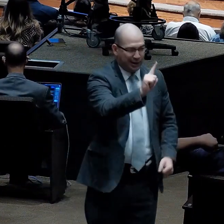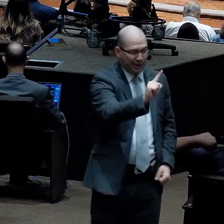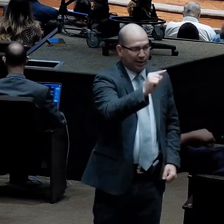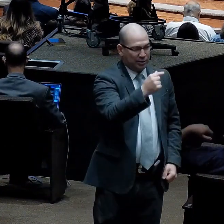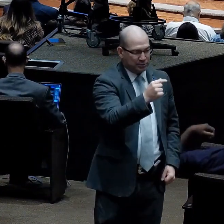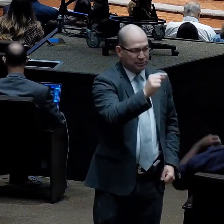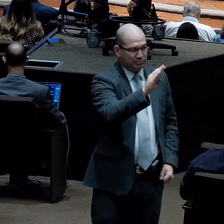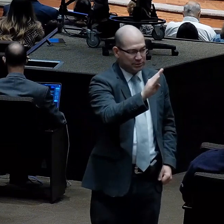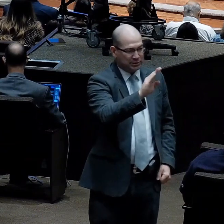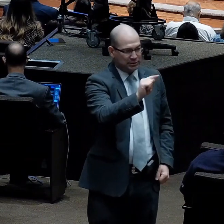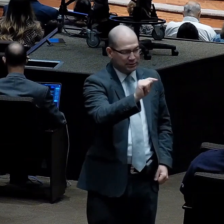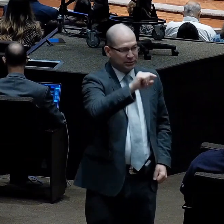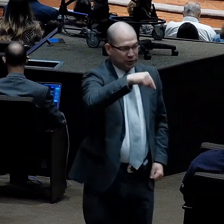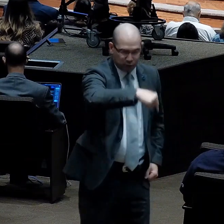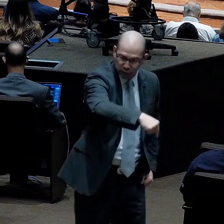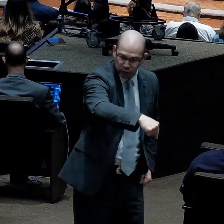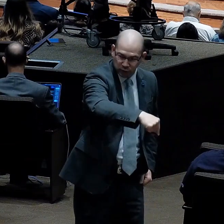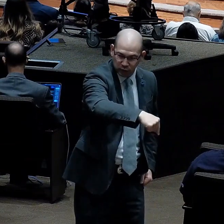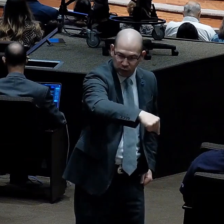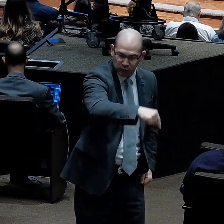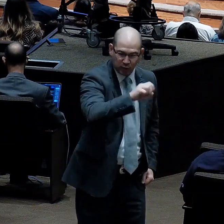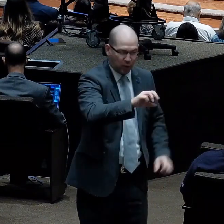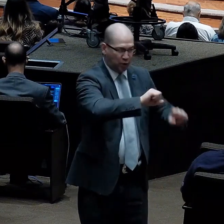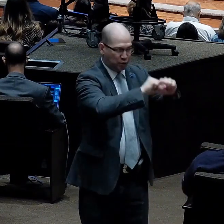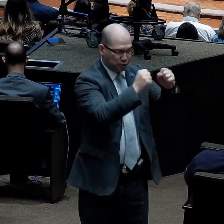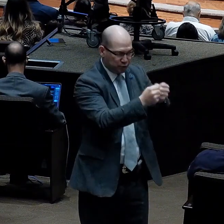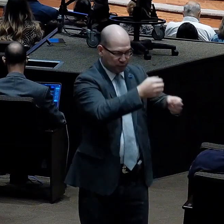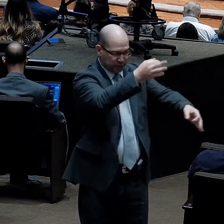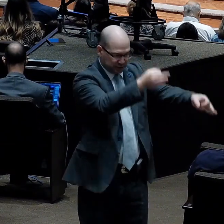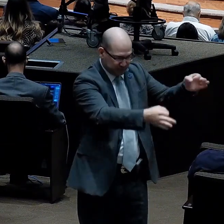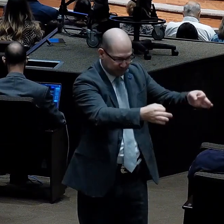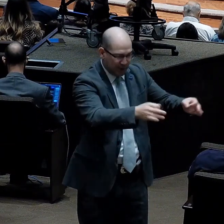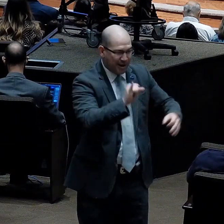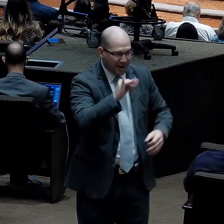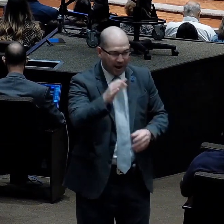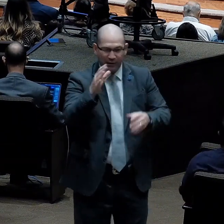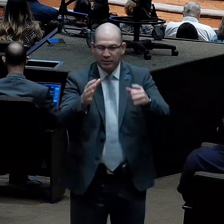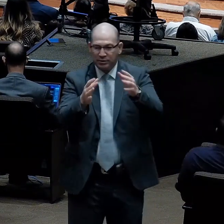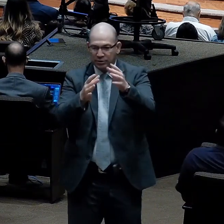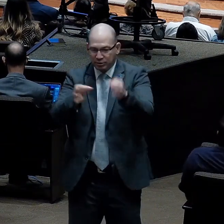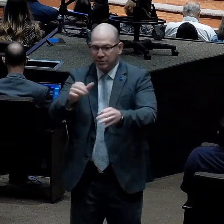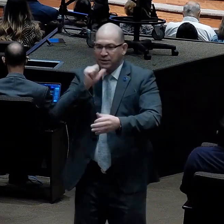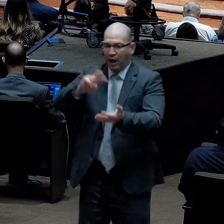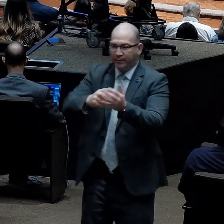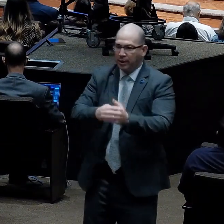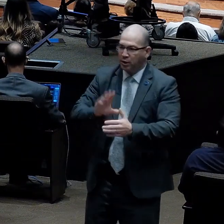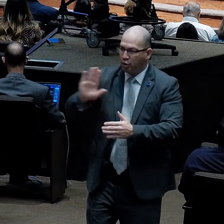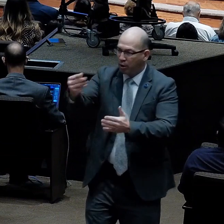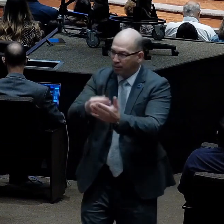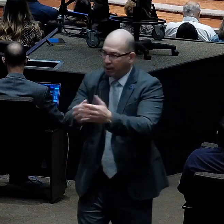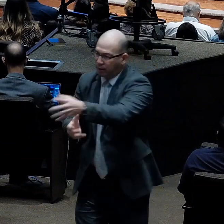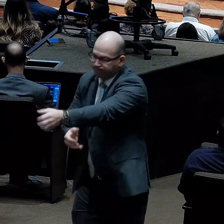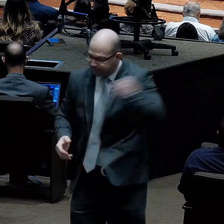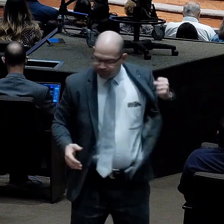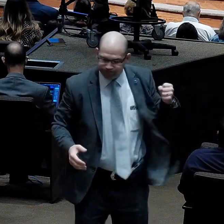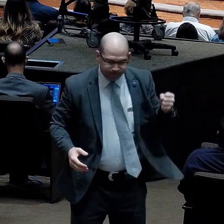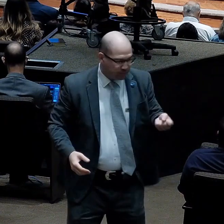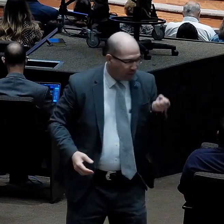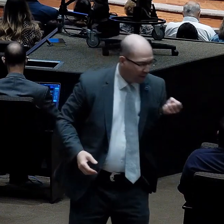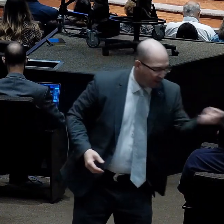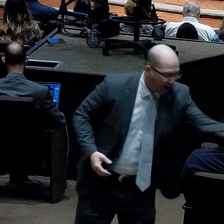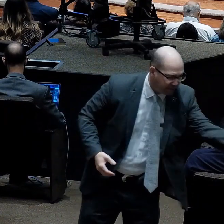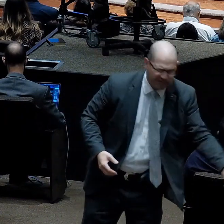or the redistribution of other people's wealth, then how do we as Christians show mercy